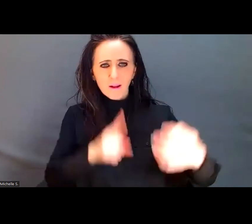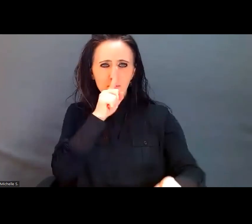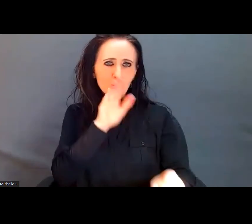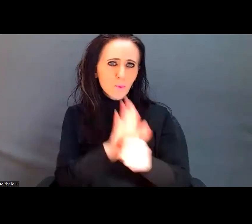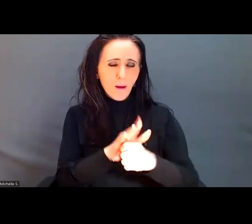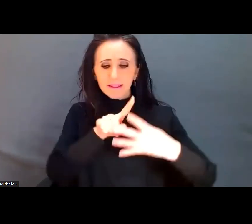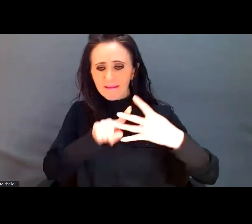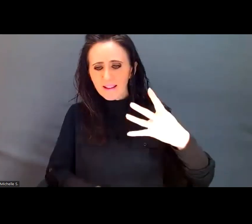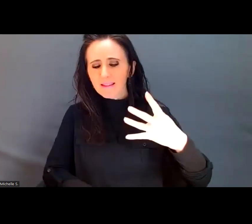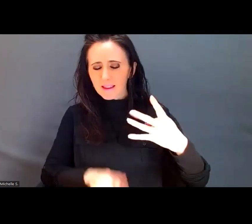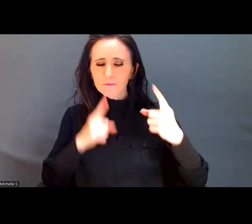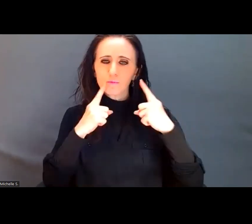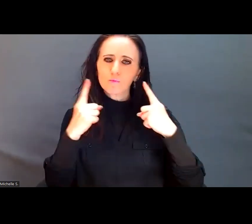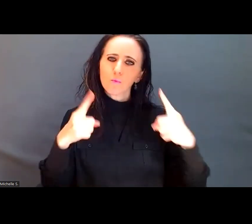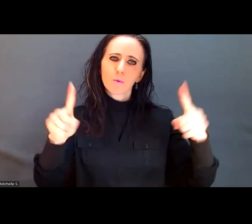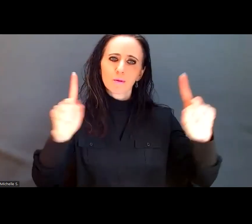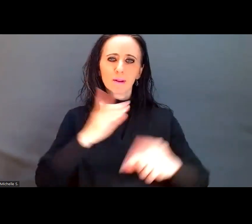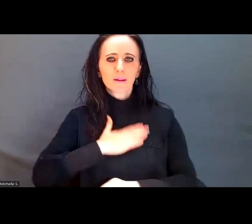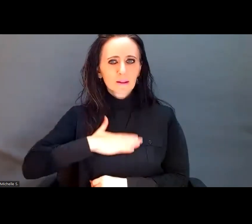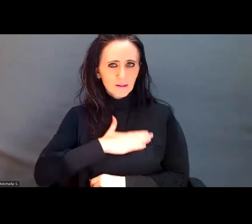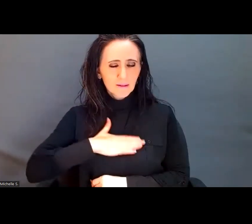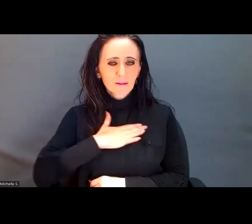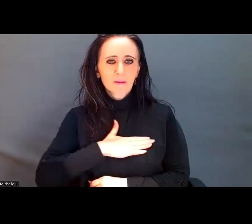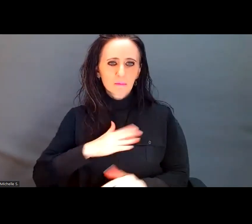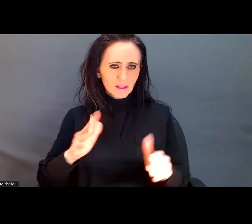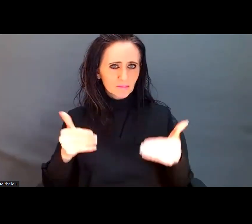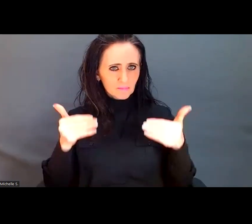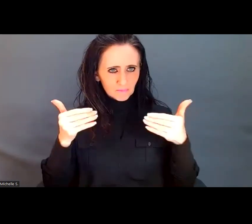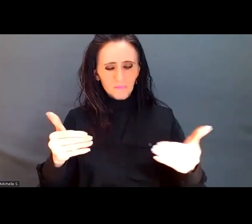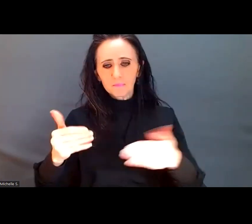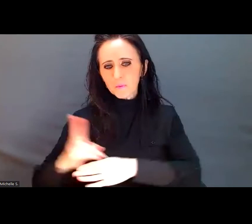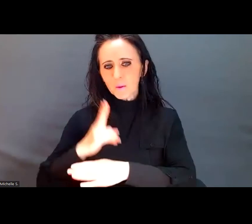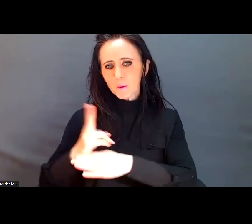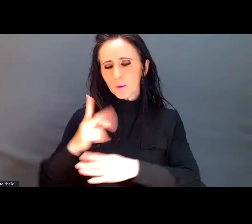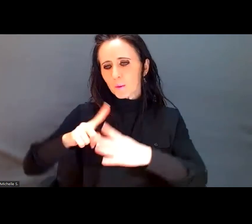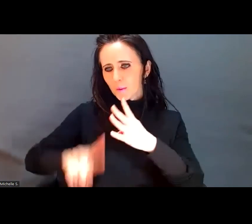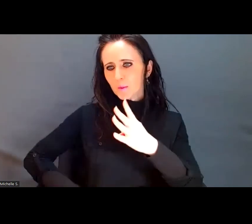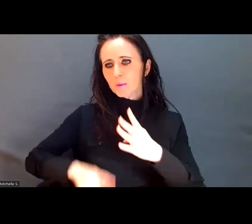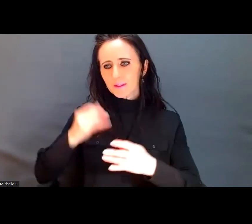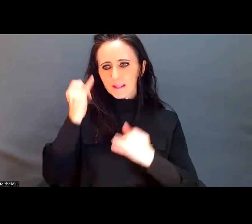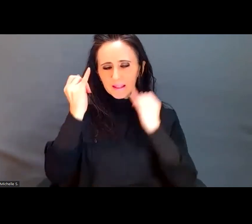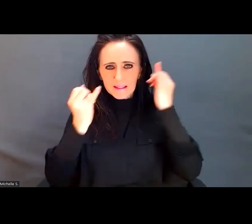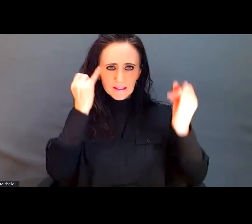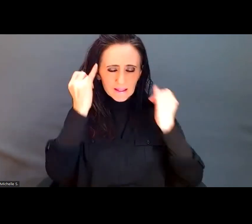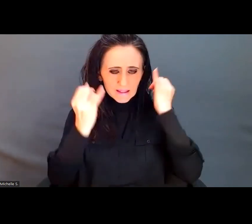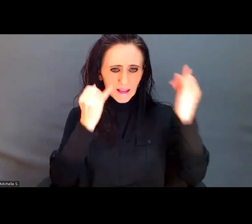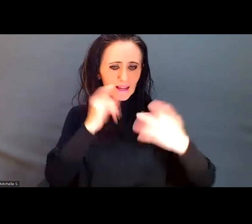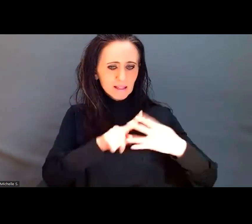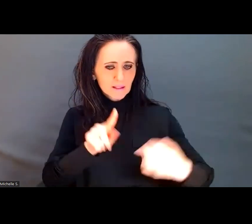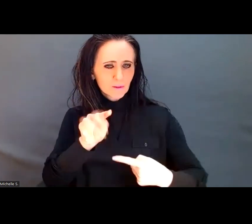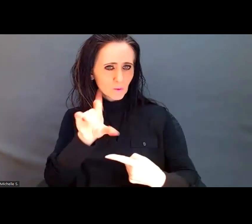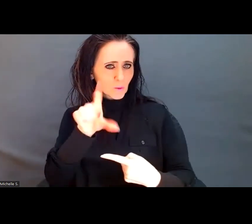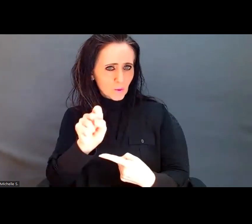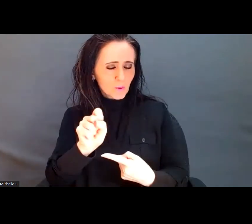invitation, please use them. Call, check in, email me with questions about after the conference about how